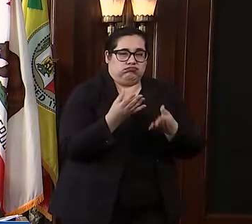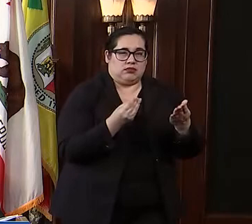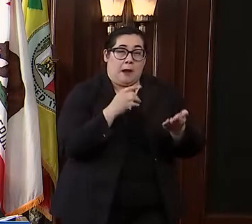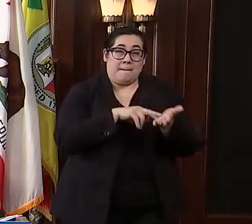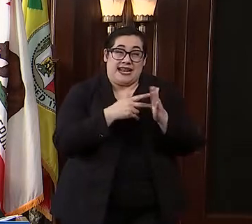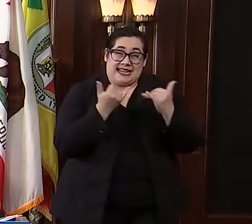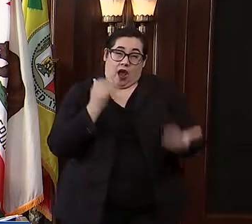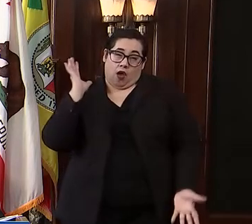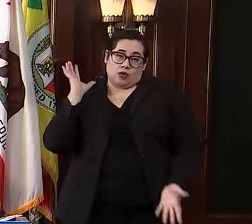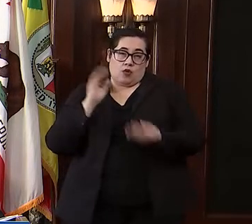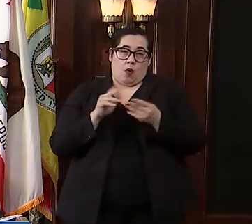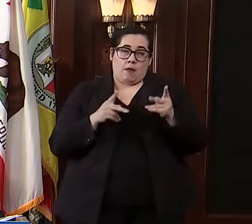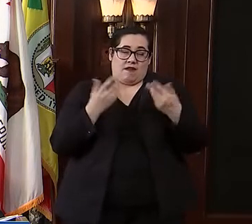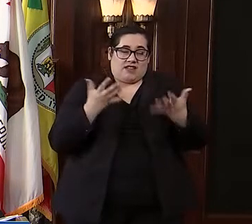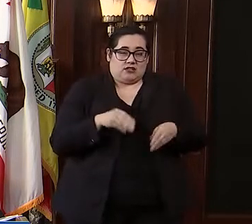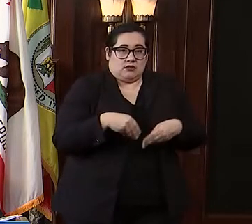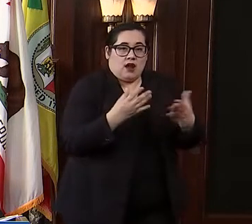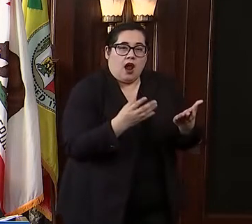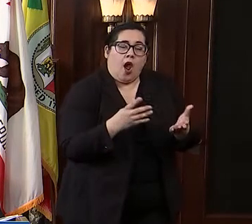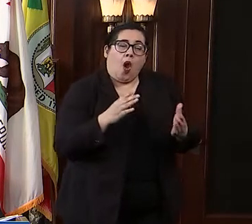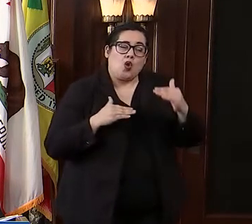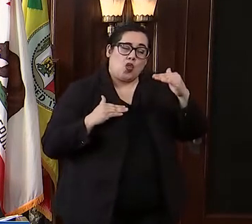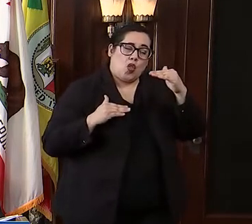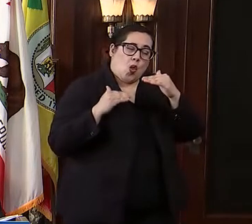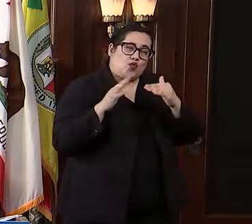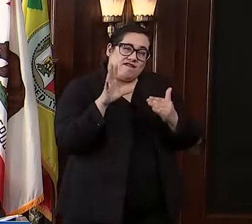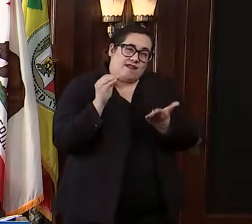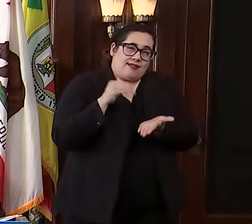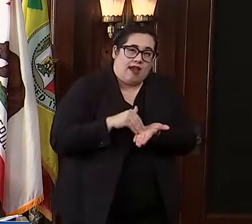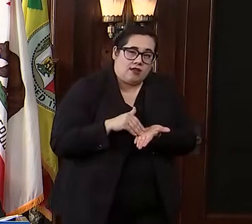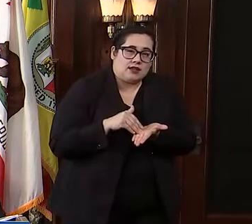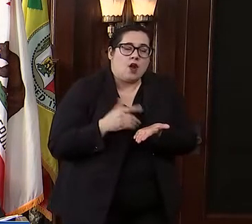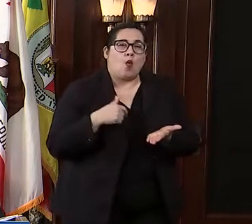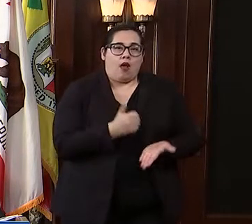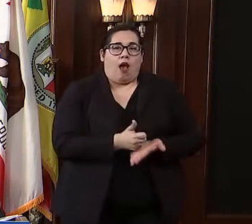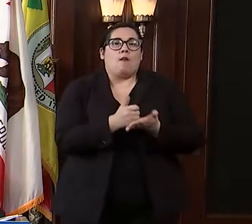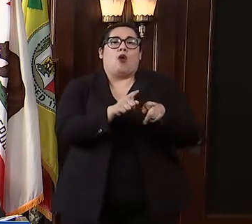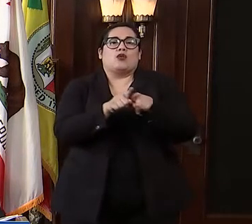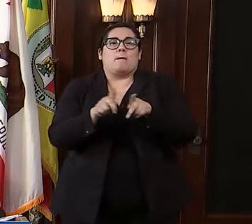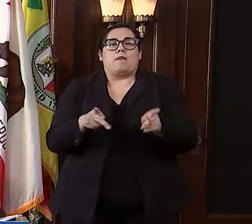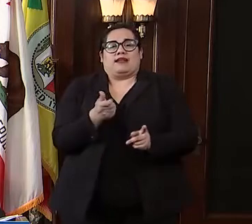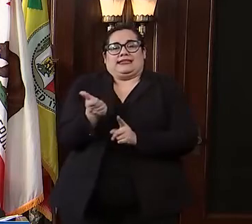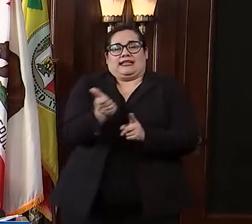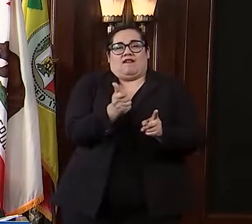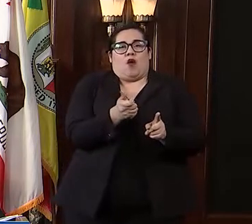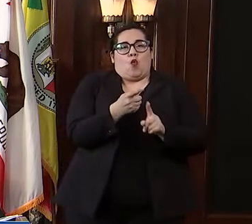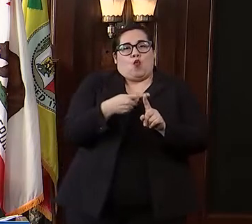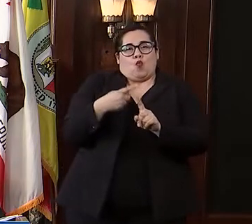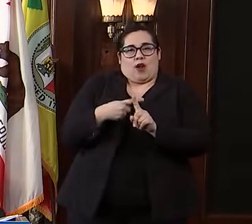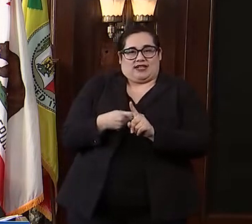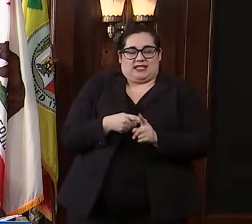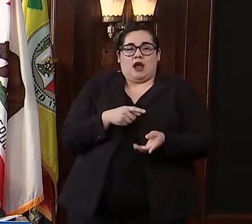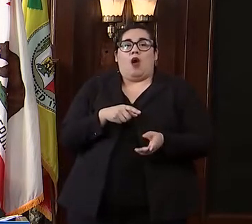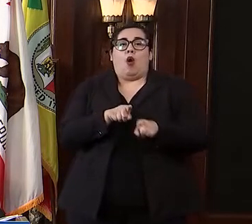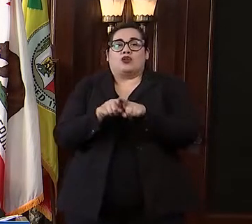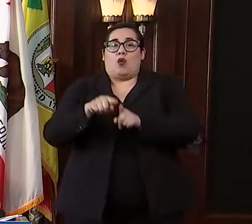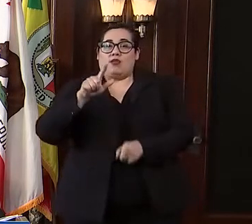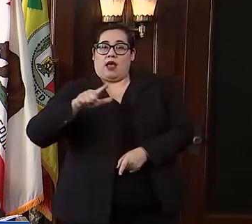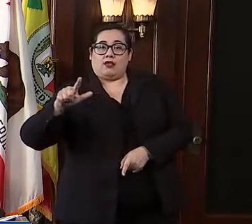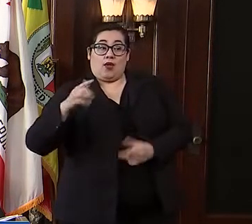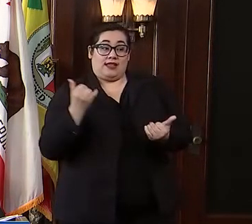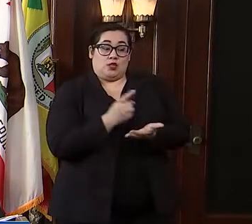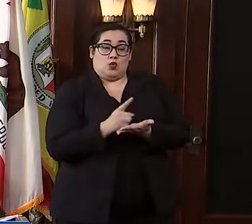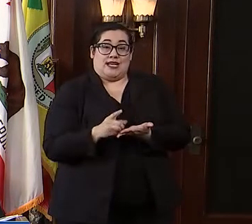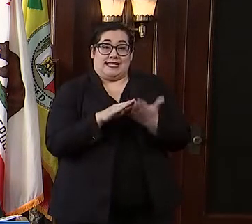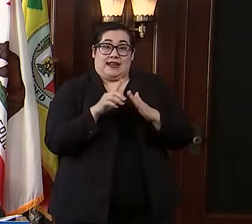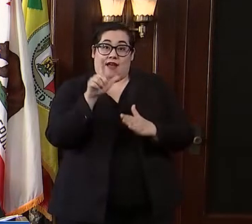people reached close to 50,000. And we're helping renters and landlords. This week, the City of Los Angeles announced